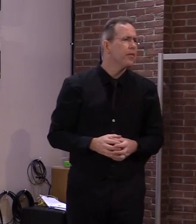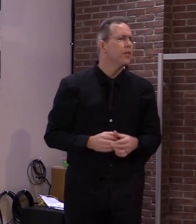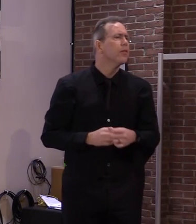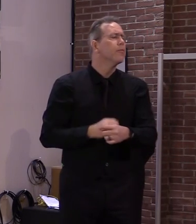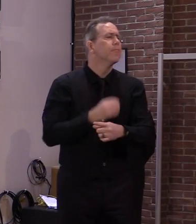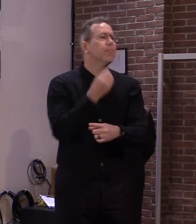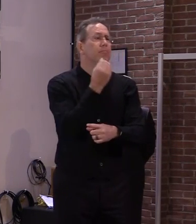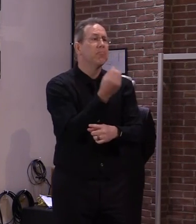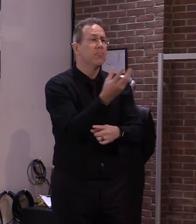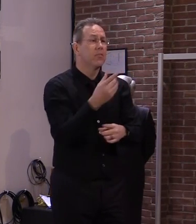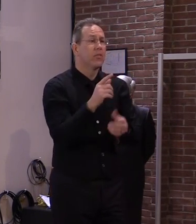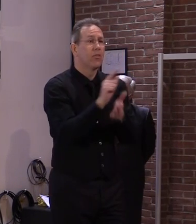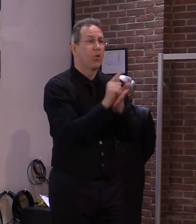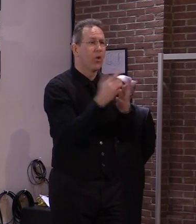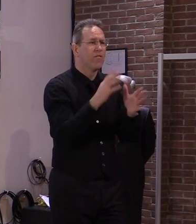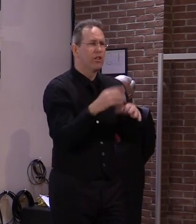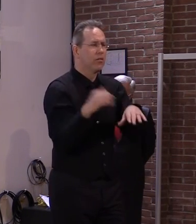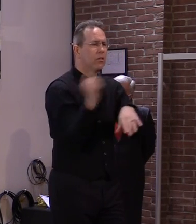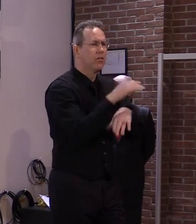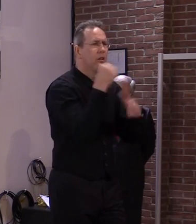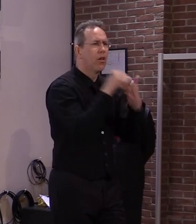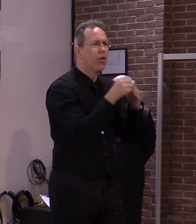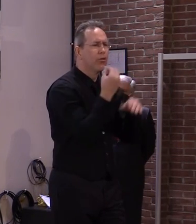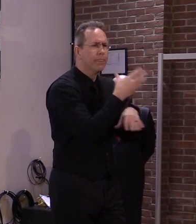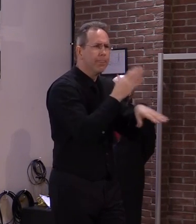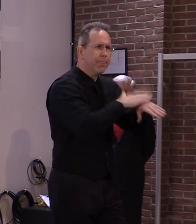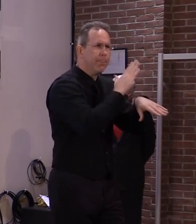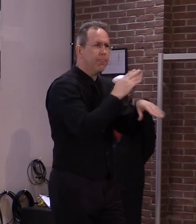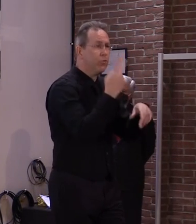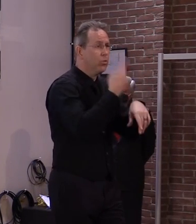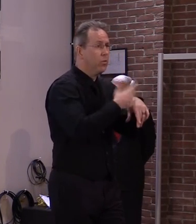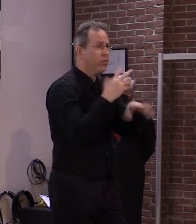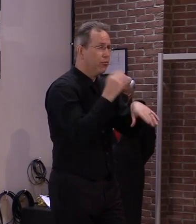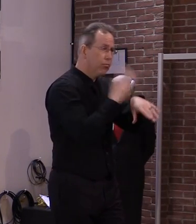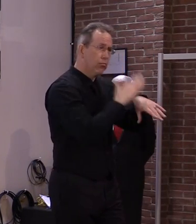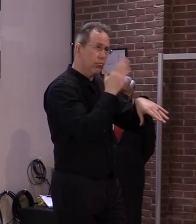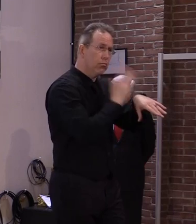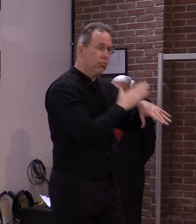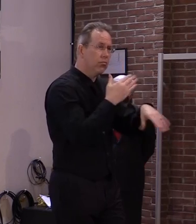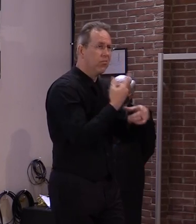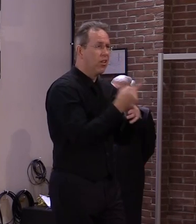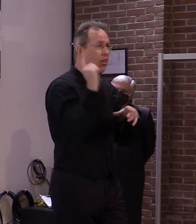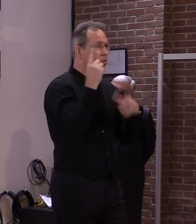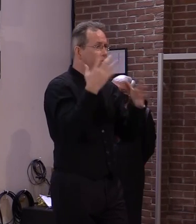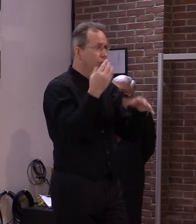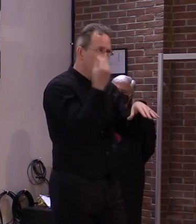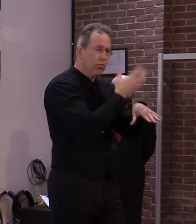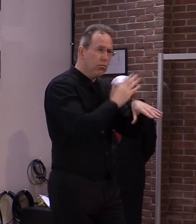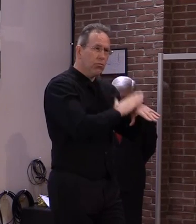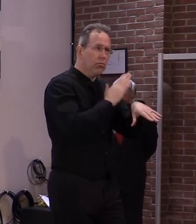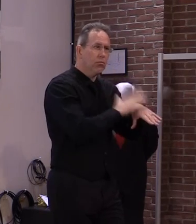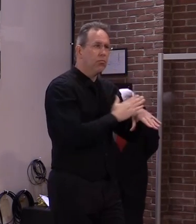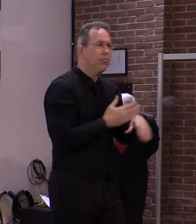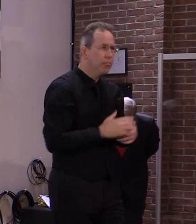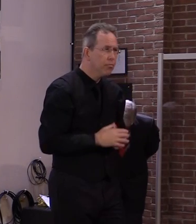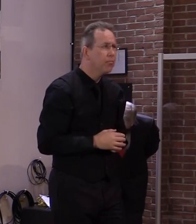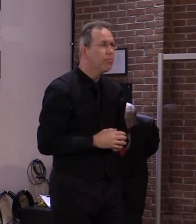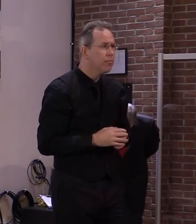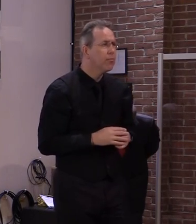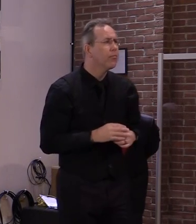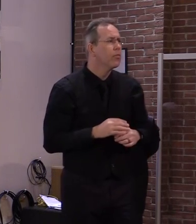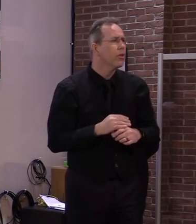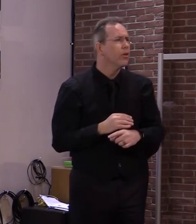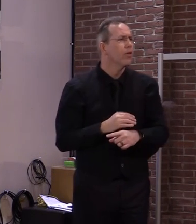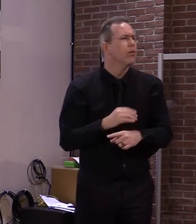Donahue. Governor, if I may, go ahead, Mike. Mike Sherling. I may just be able to add a little bit of context here. The